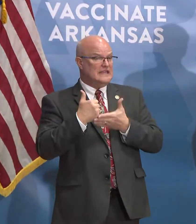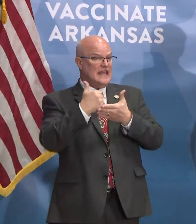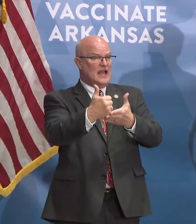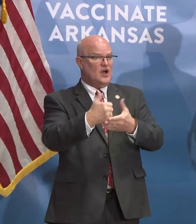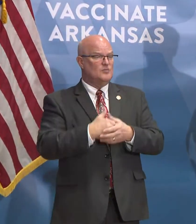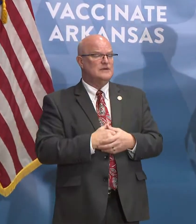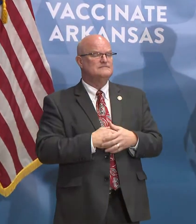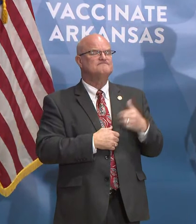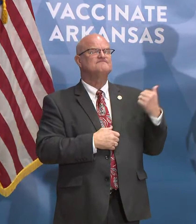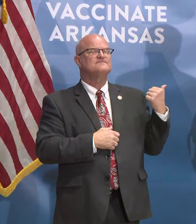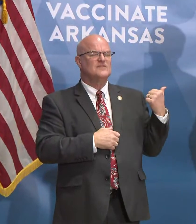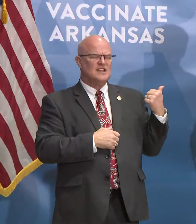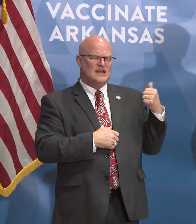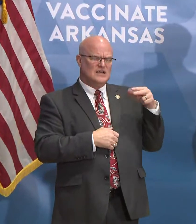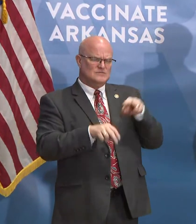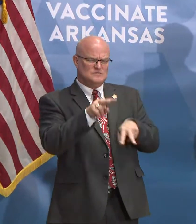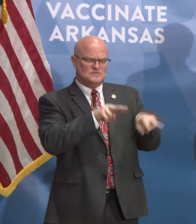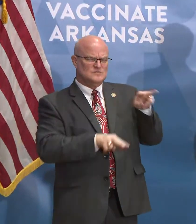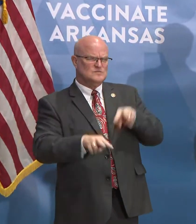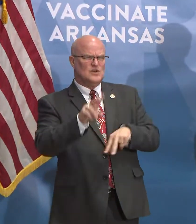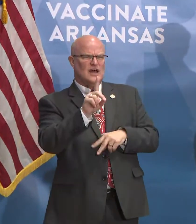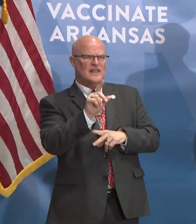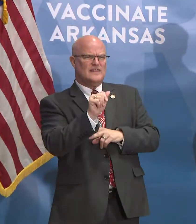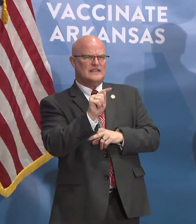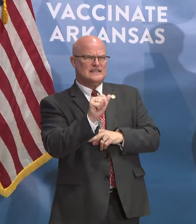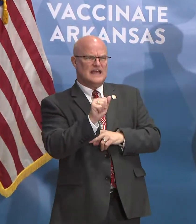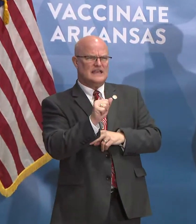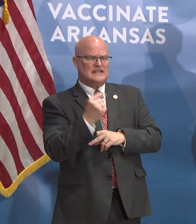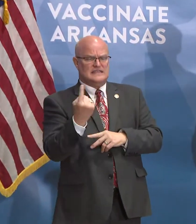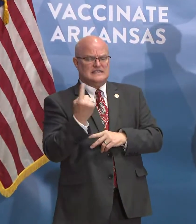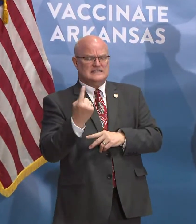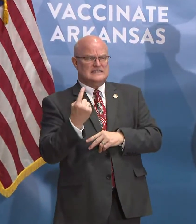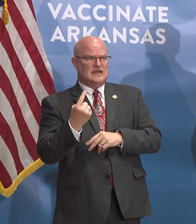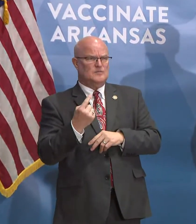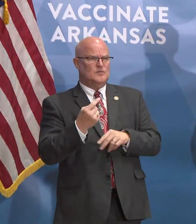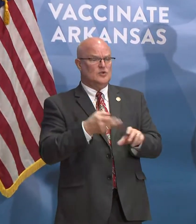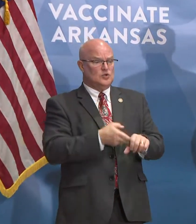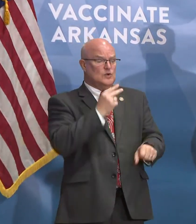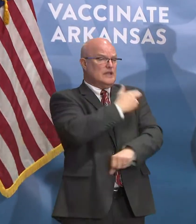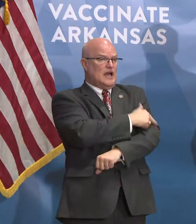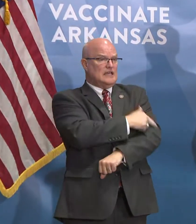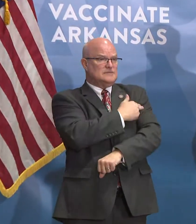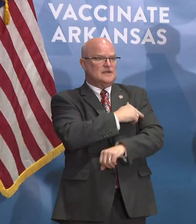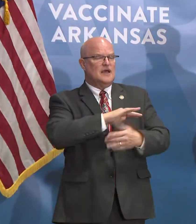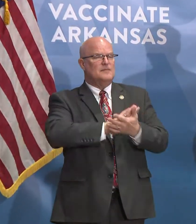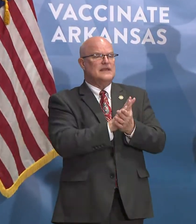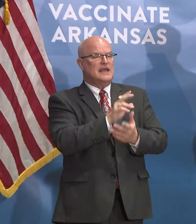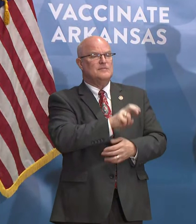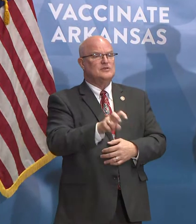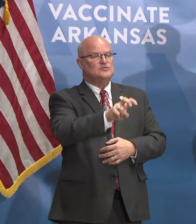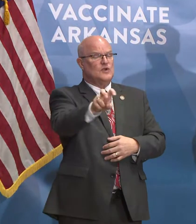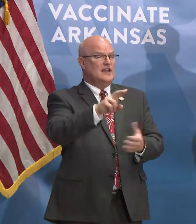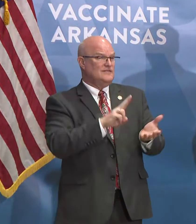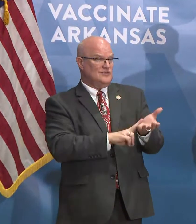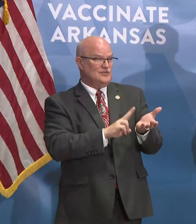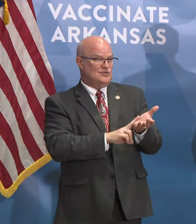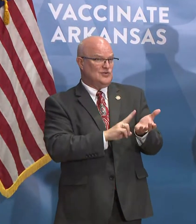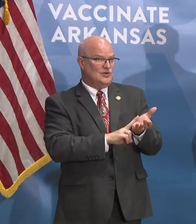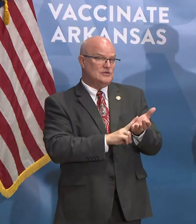look into that data a little bit more. For example, if we lost someone in a hospital and they became a traveling nurse,